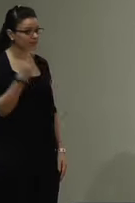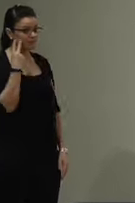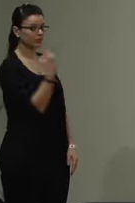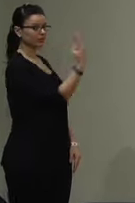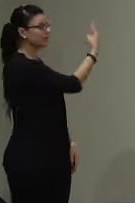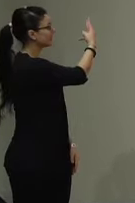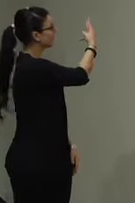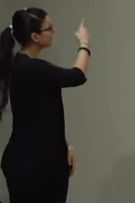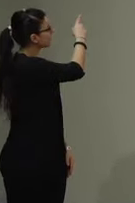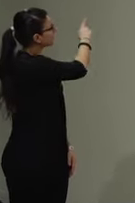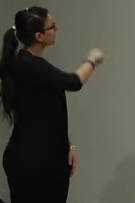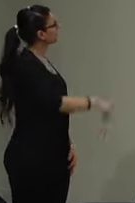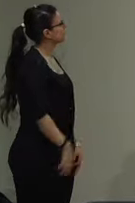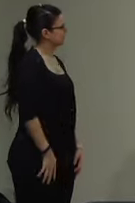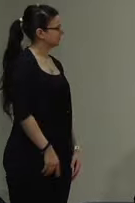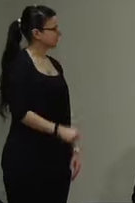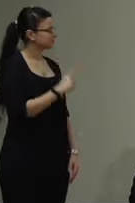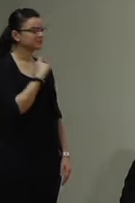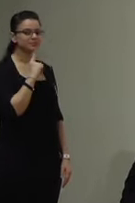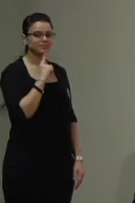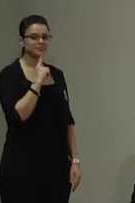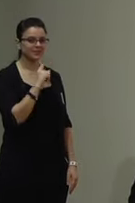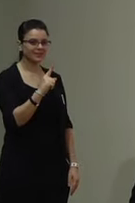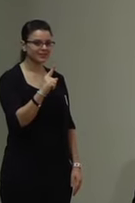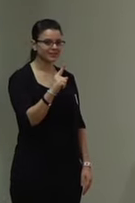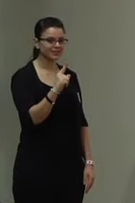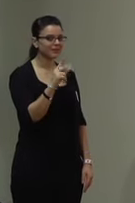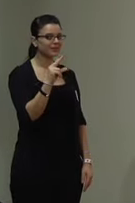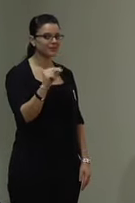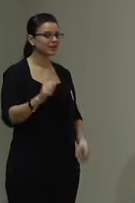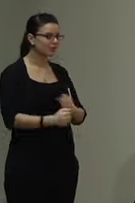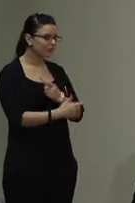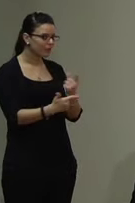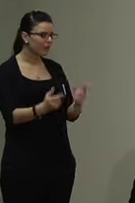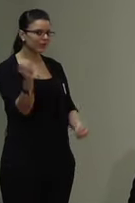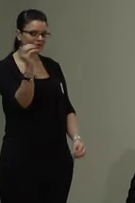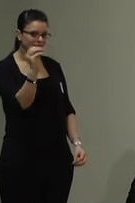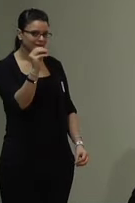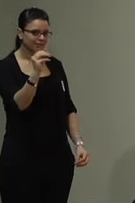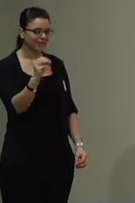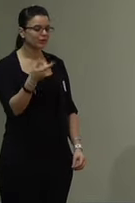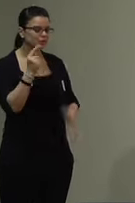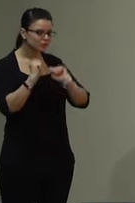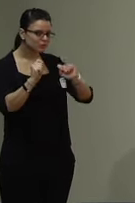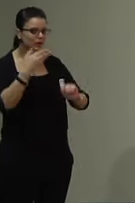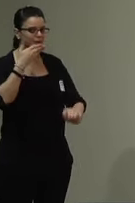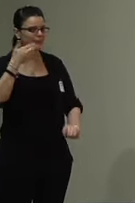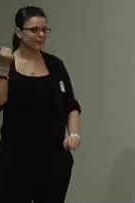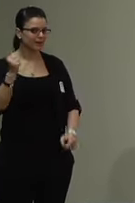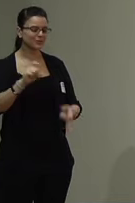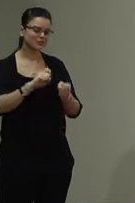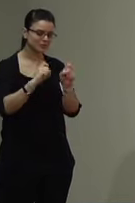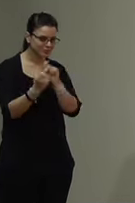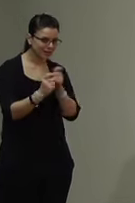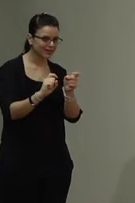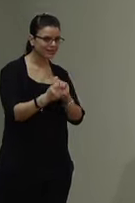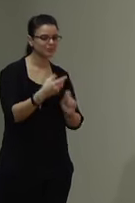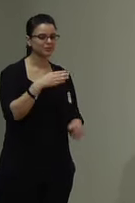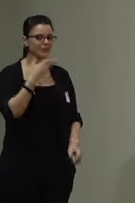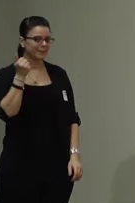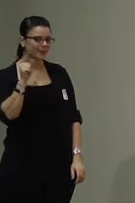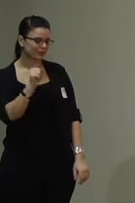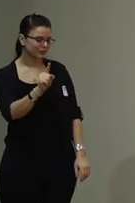And I do just want to say, it's not an all or nothing thing. Do the best you can with what you have, make the changes that feel right for you, and little